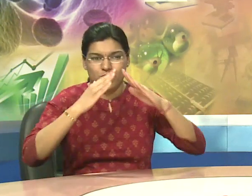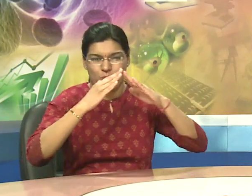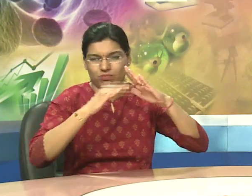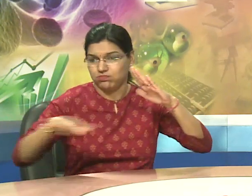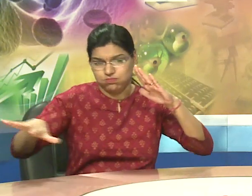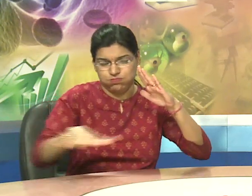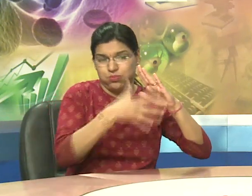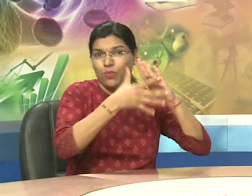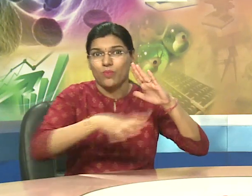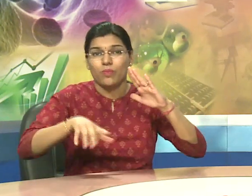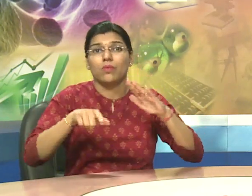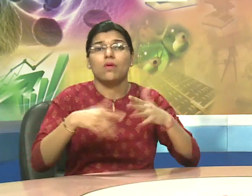tsunami,